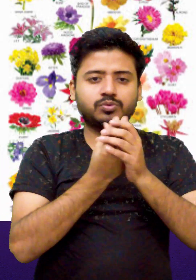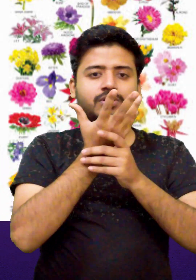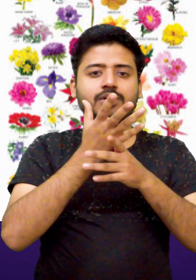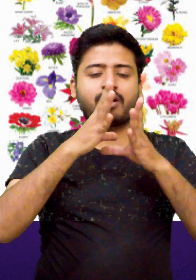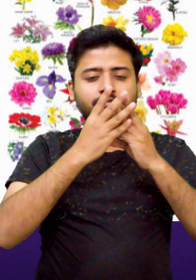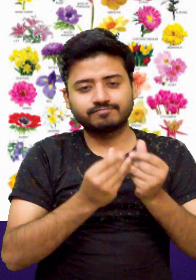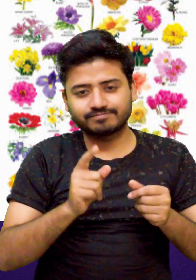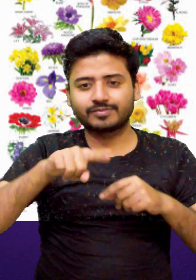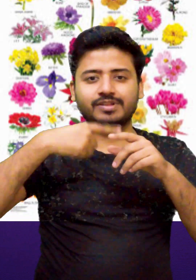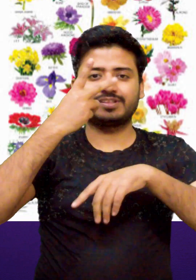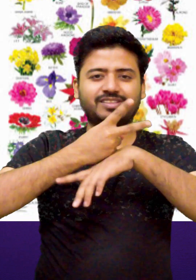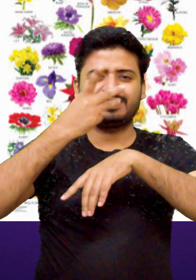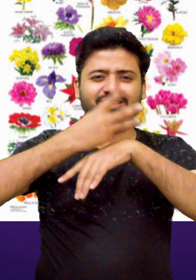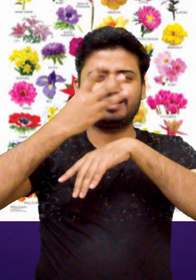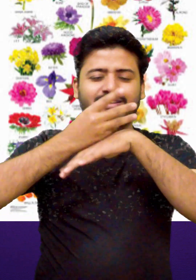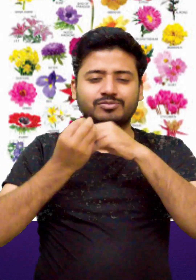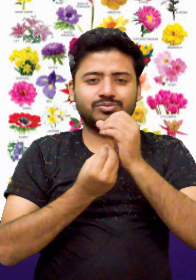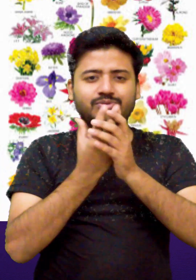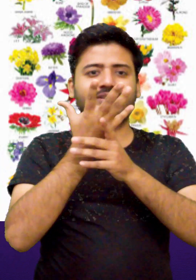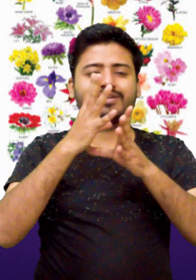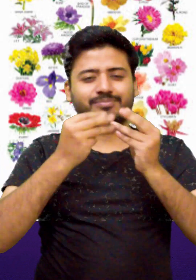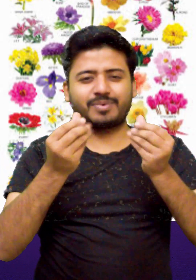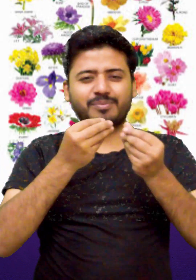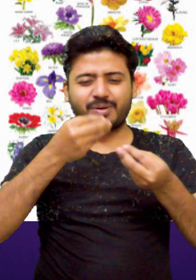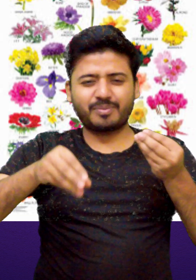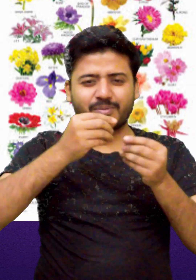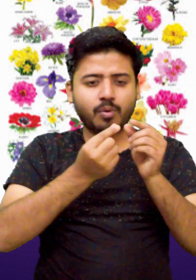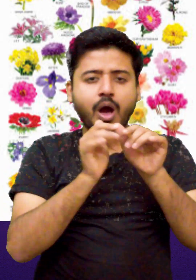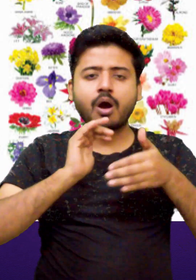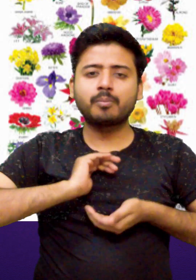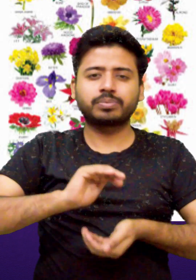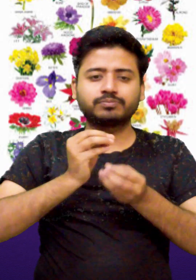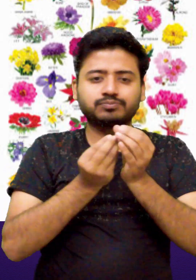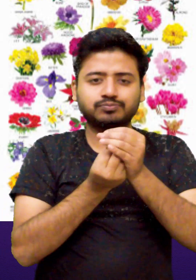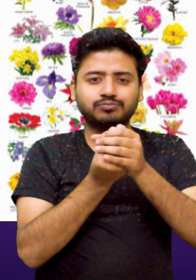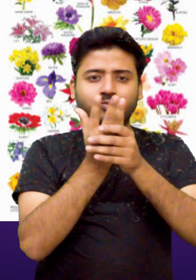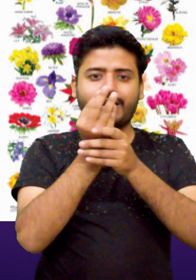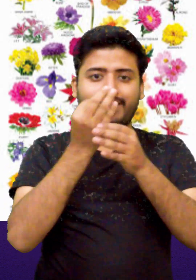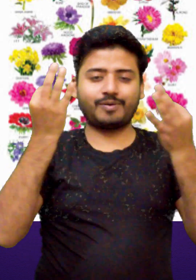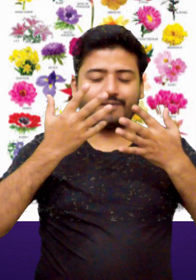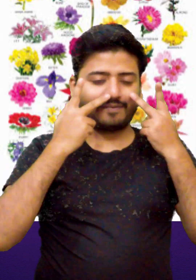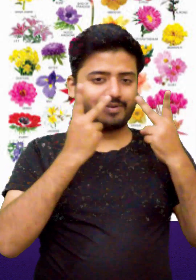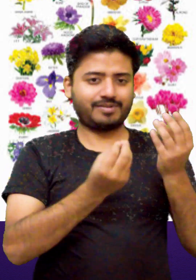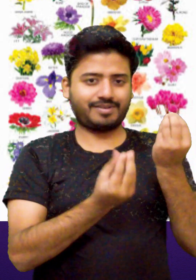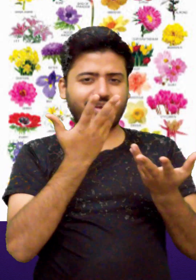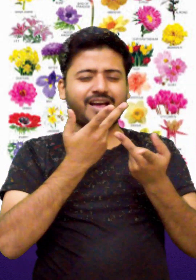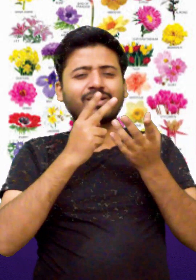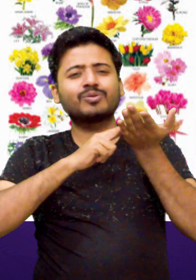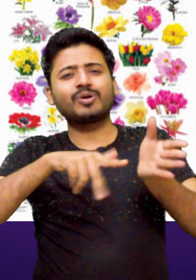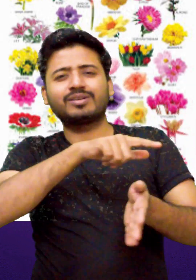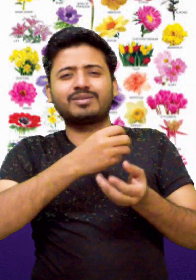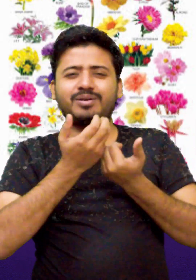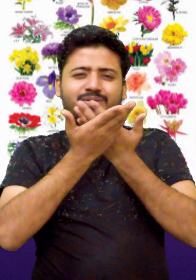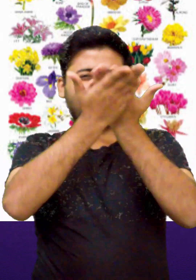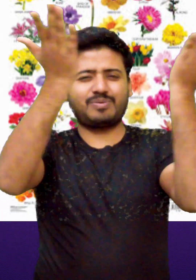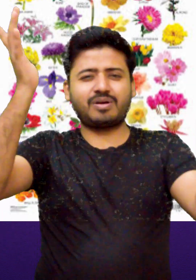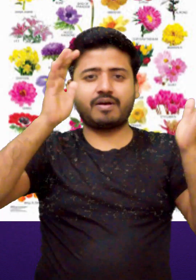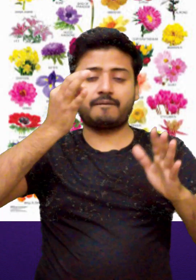who had trekked through dense, tiger-patrolled rainforests to witness it. The video shows pure relief, awe, and